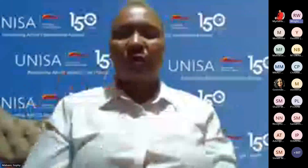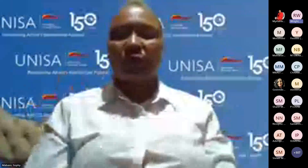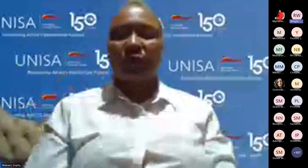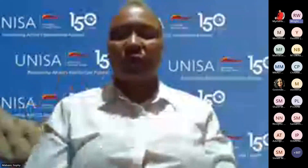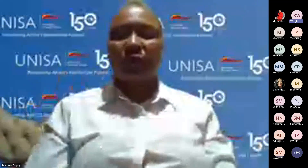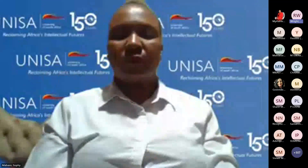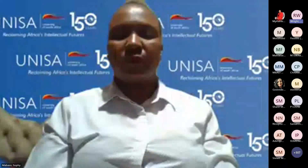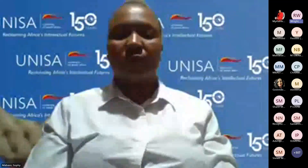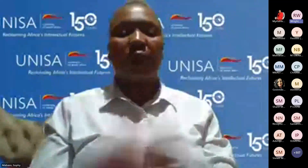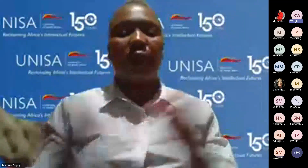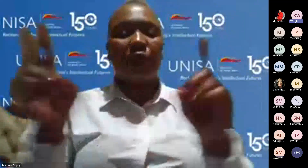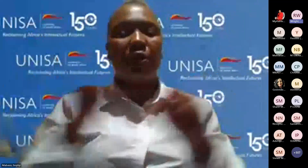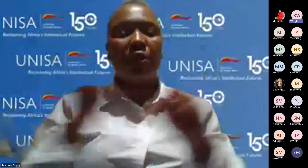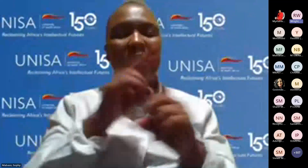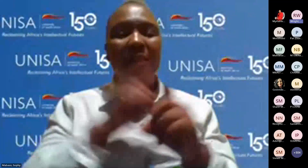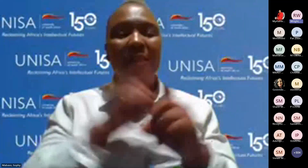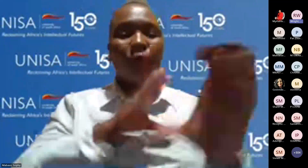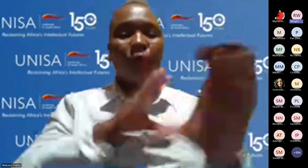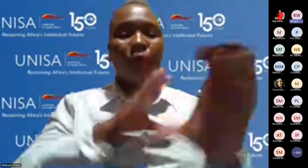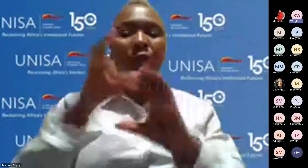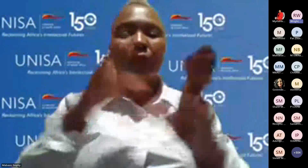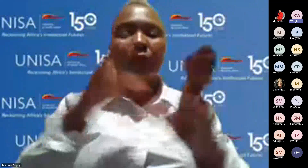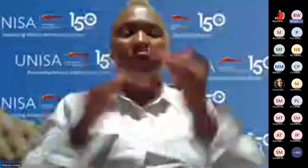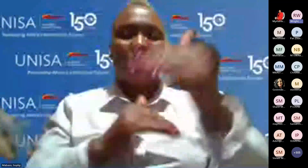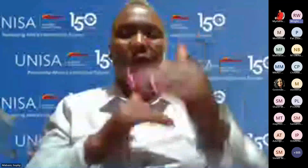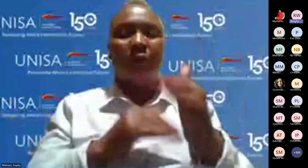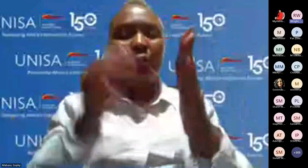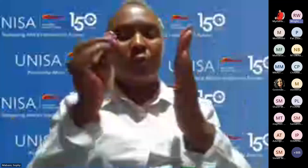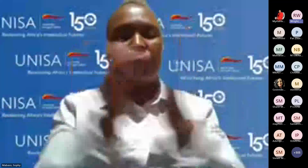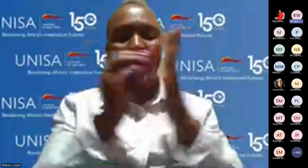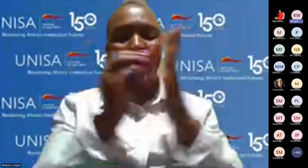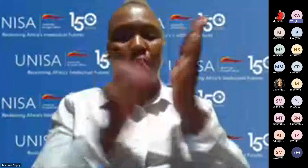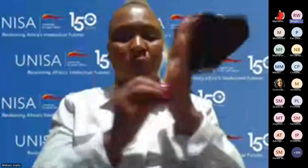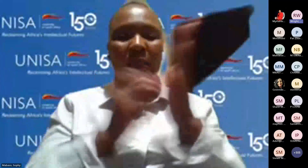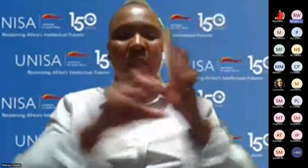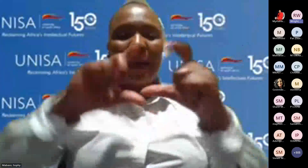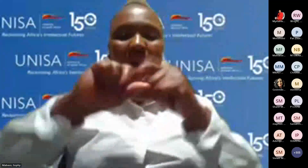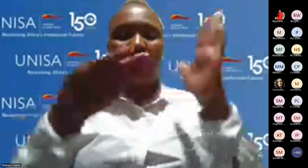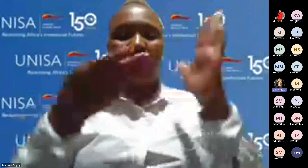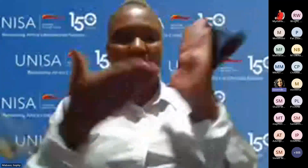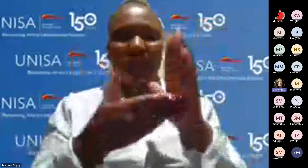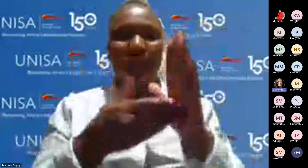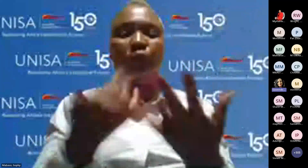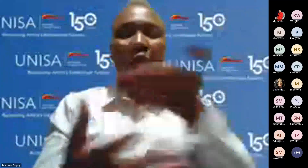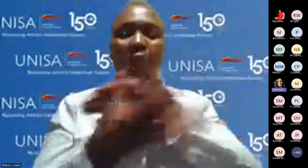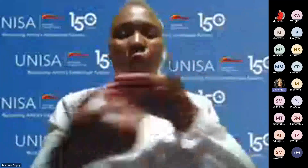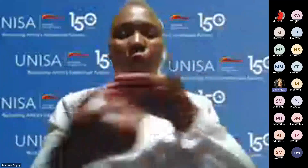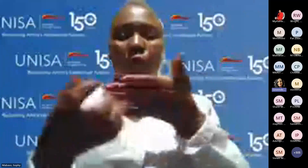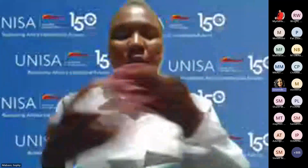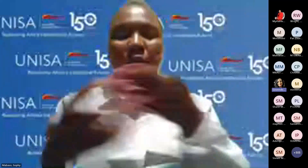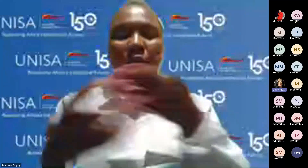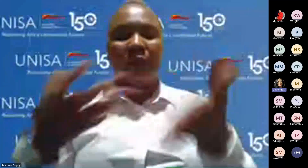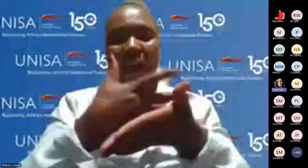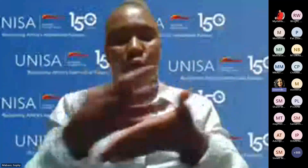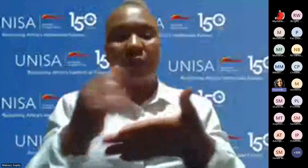If you can see the chat now, I just posted the links to the recording and to the course.